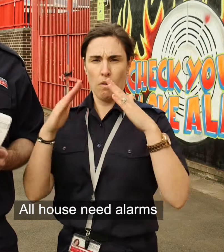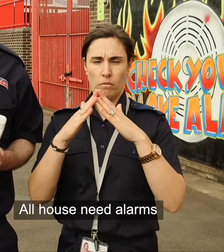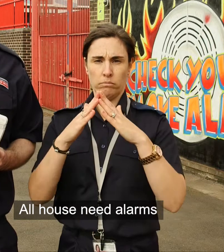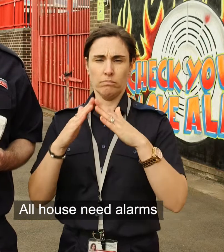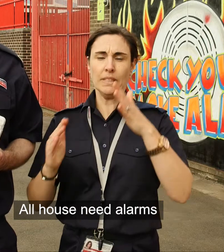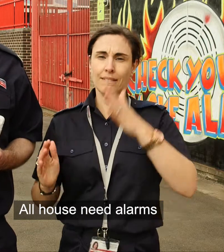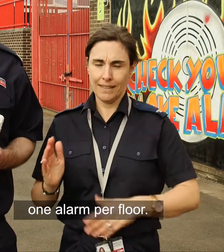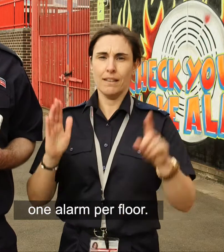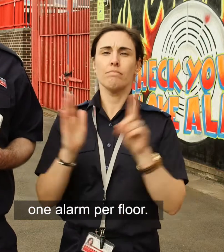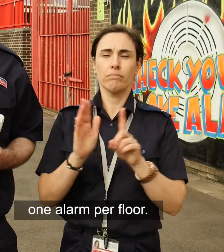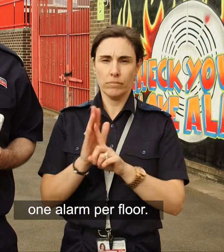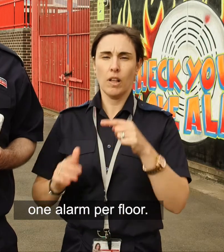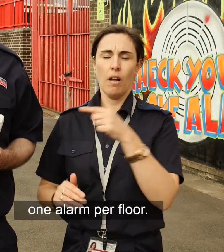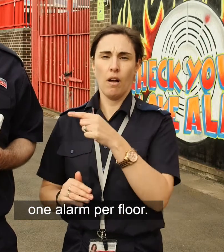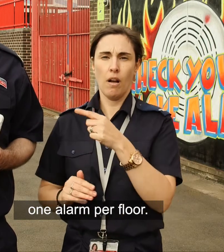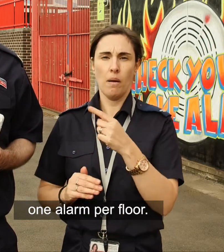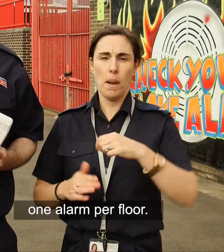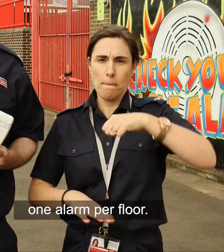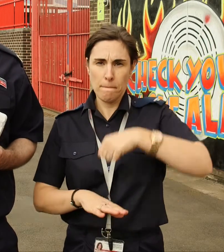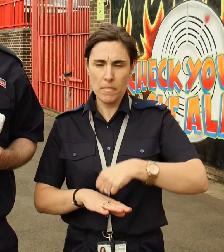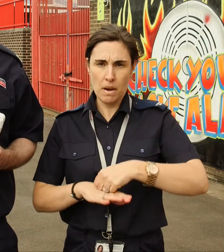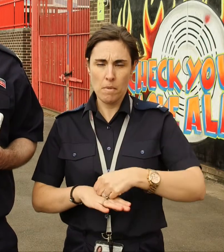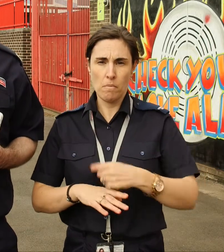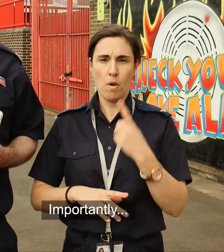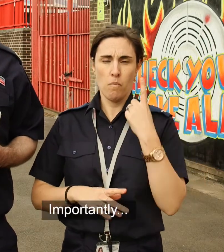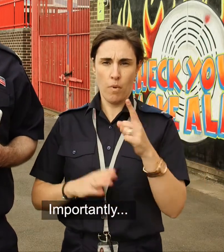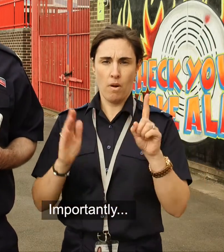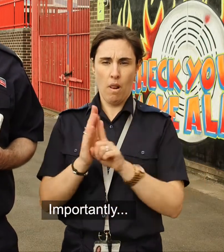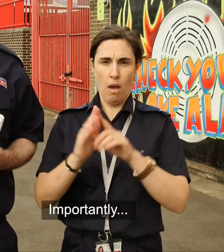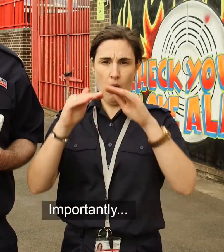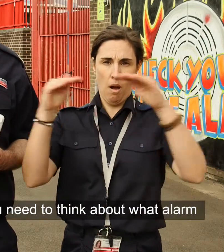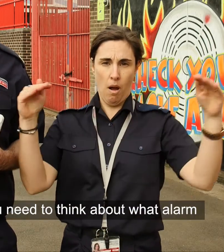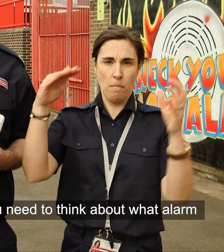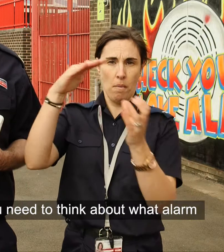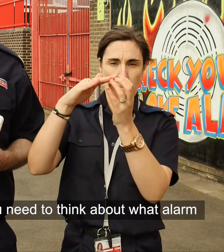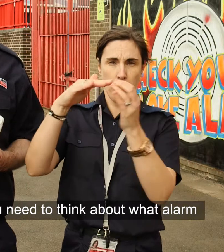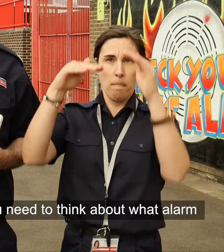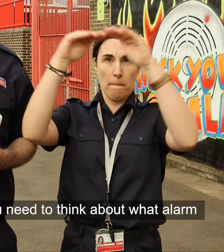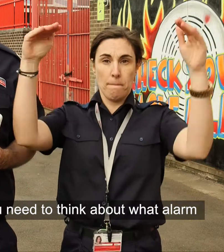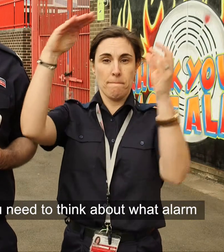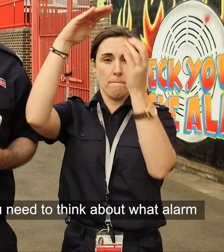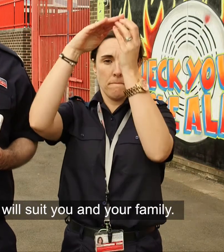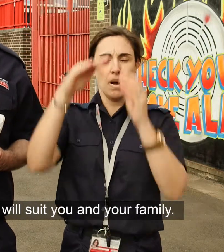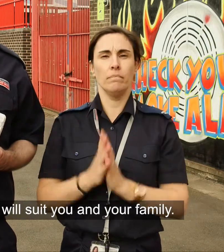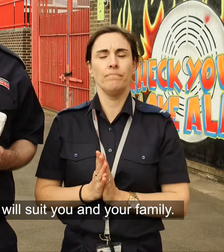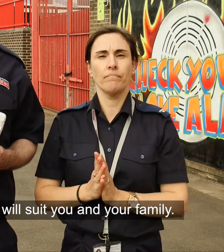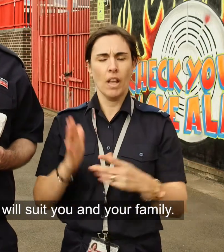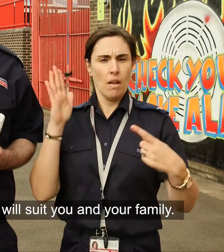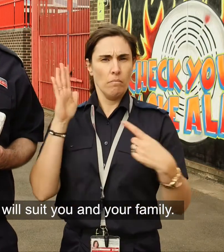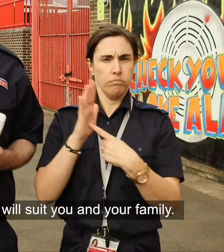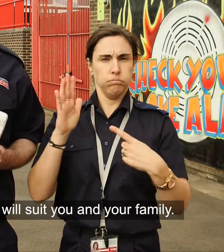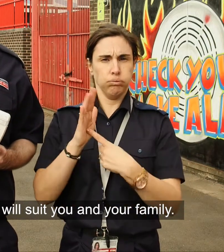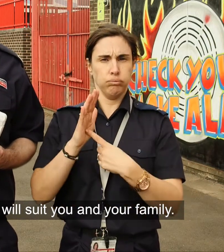need alarms, one alarm per floor. Importantly, you need to think about what alarm will suit